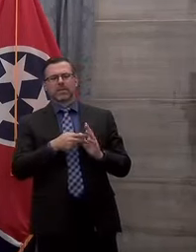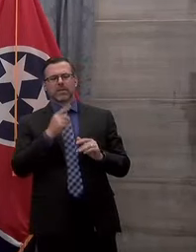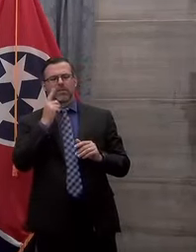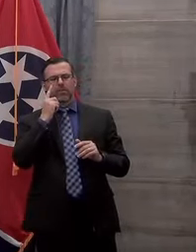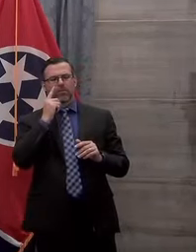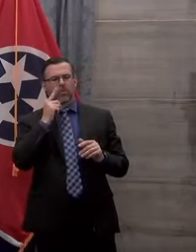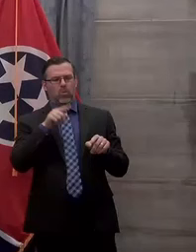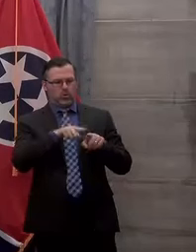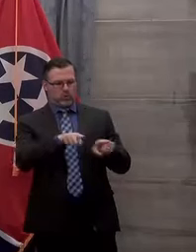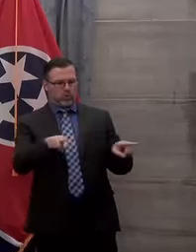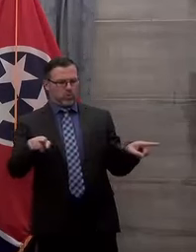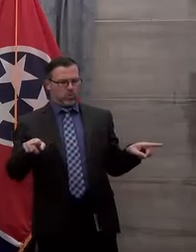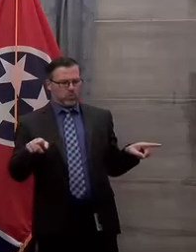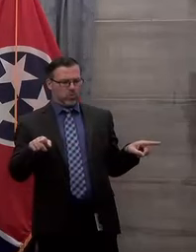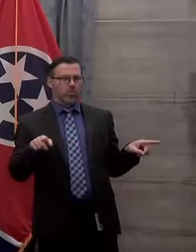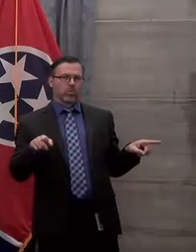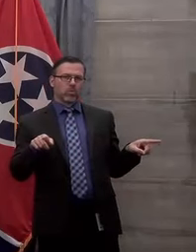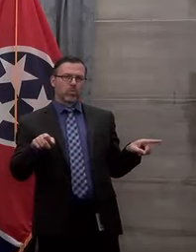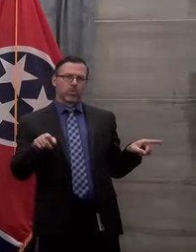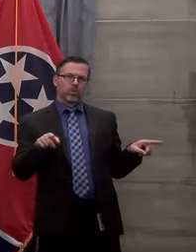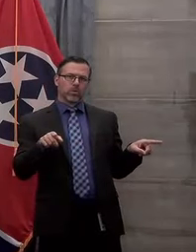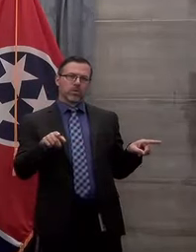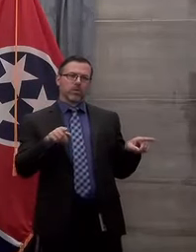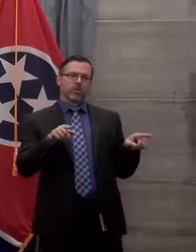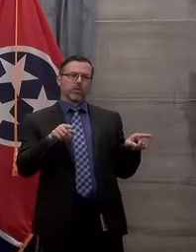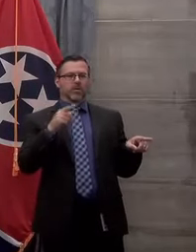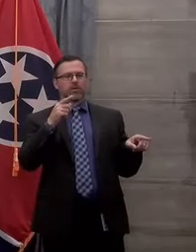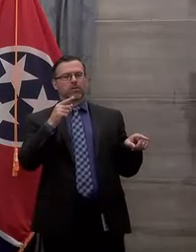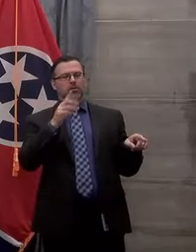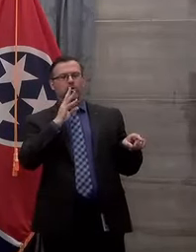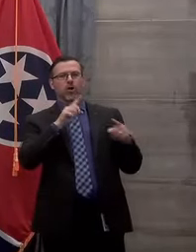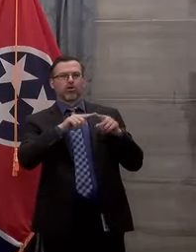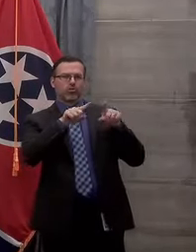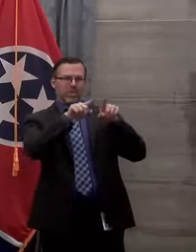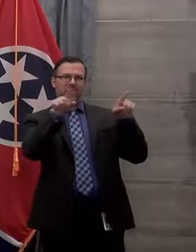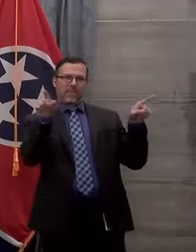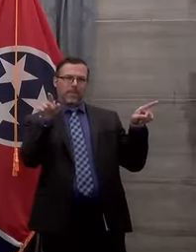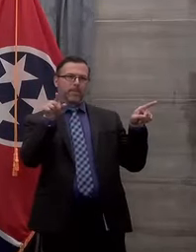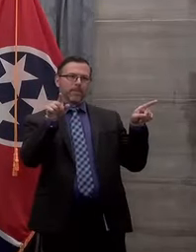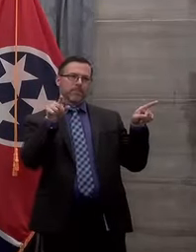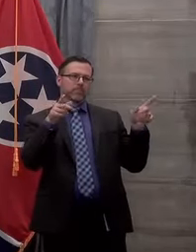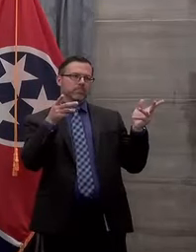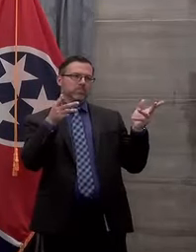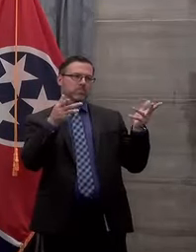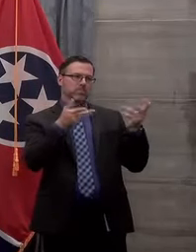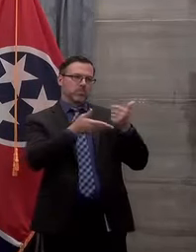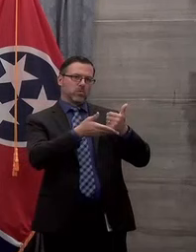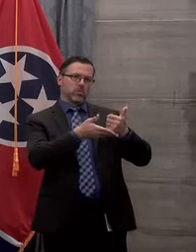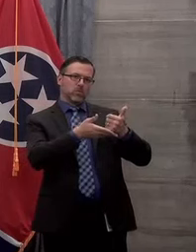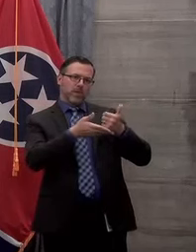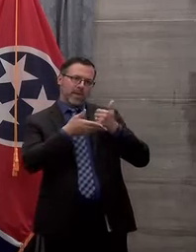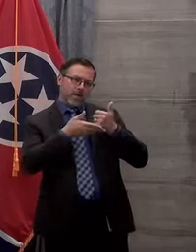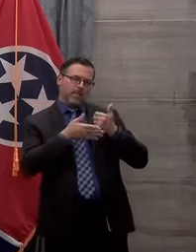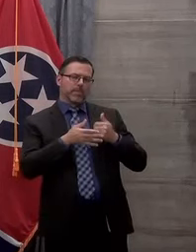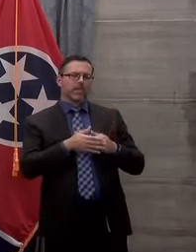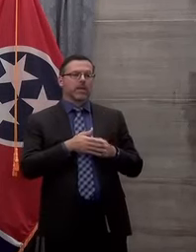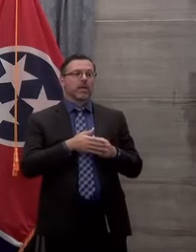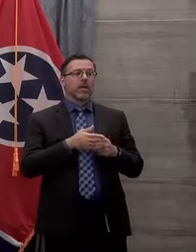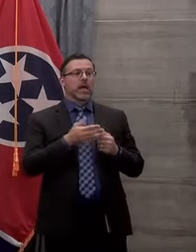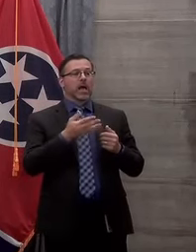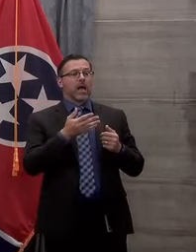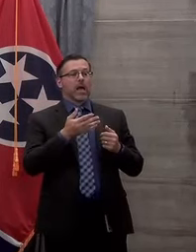That's gonna help me in knowing how to go forward. I think being aware that my